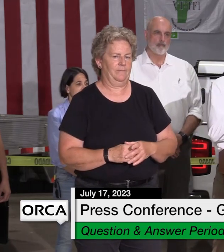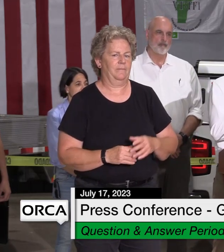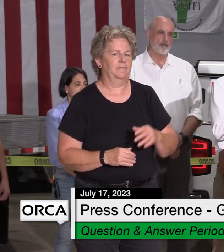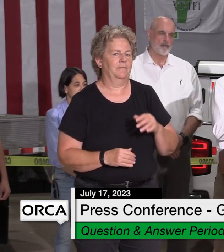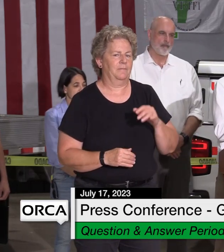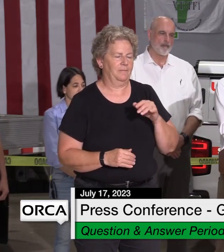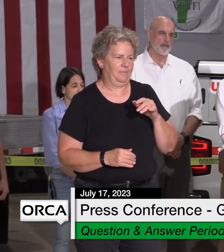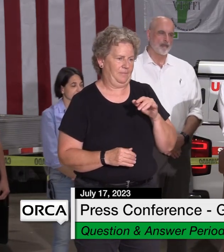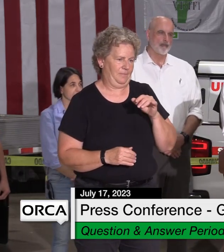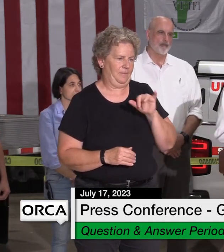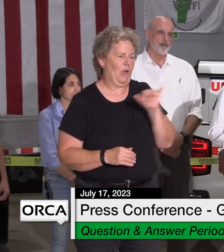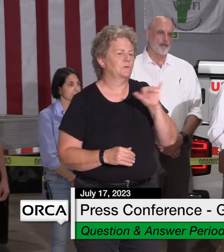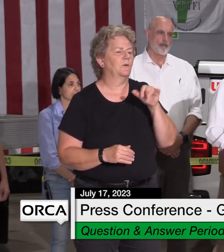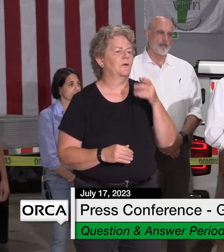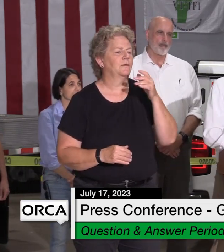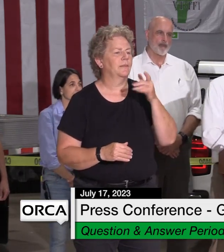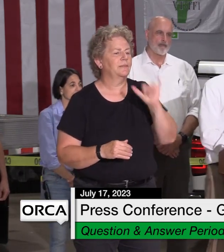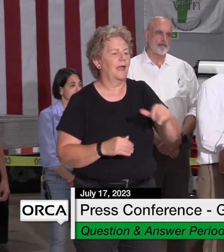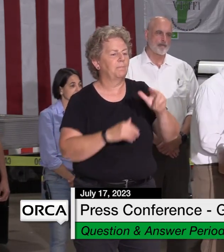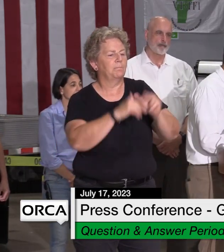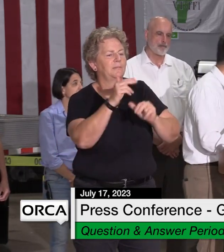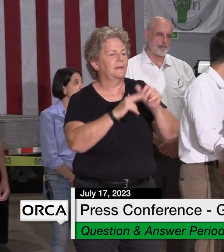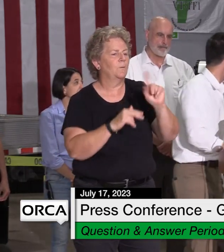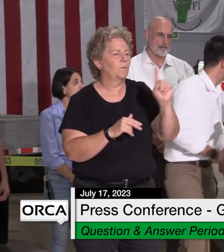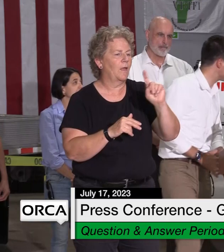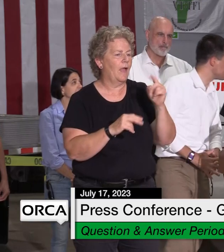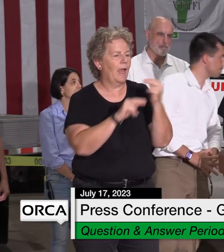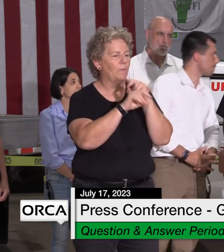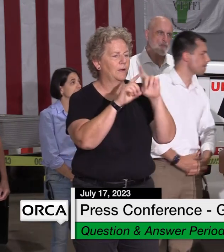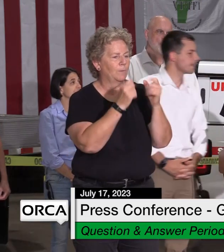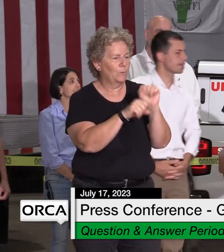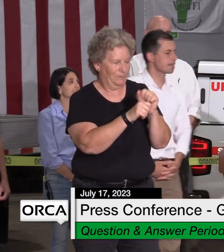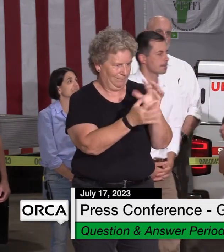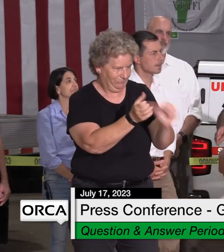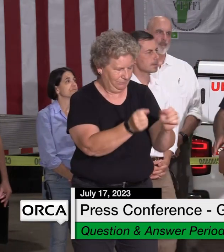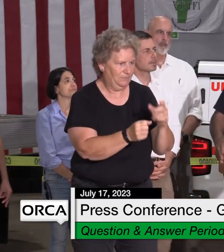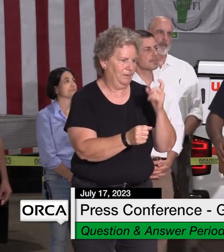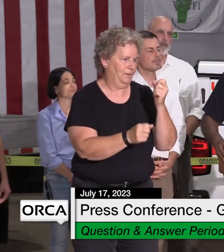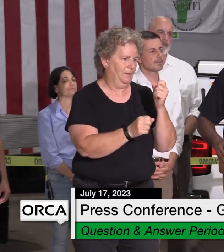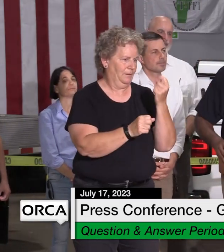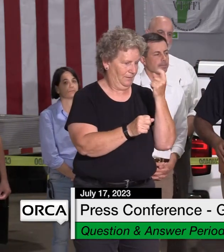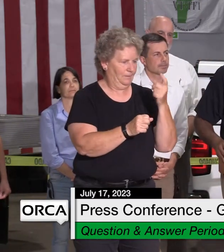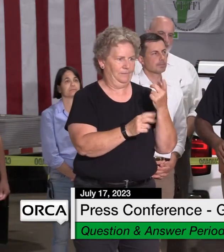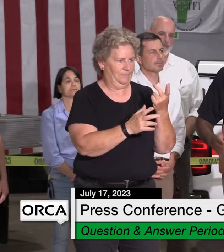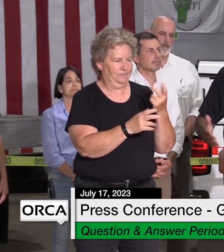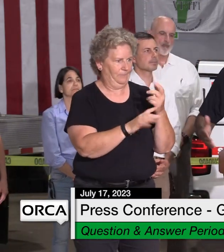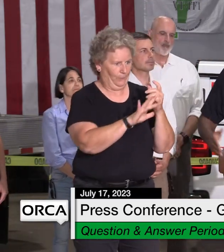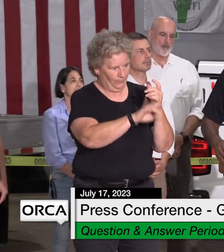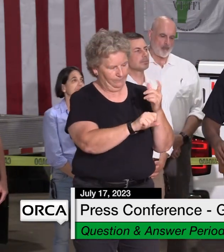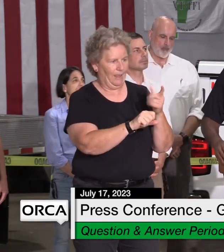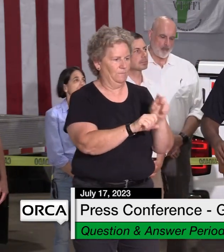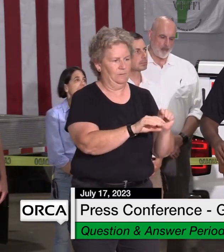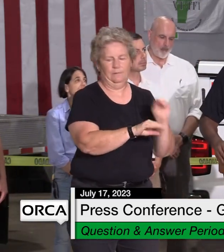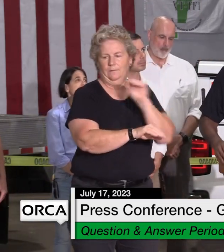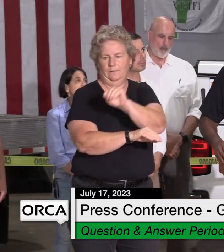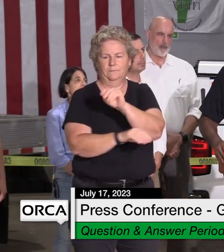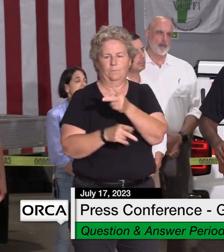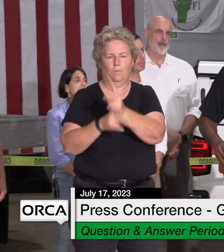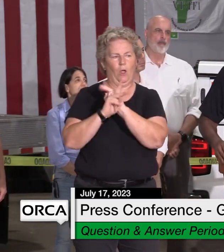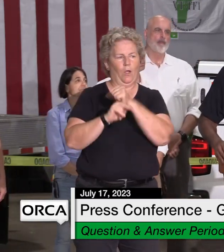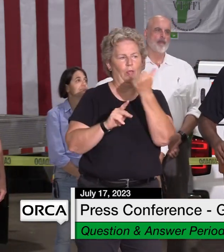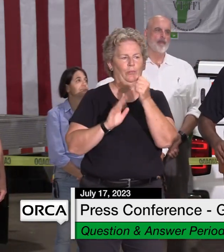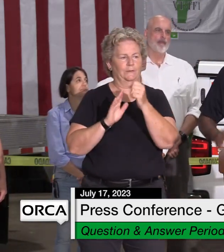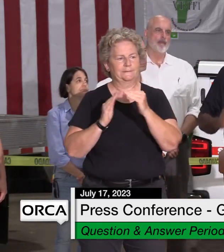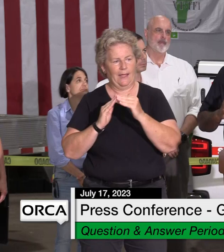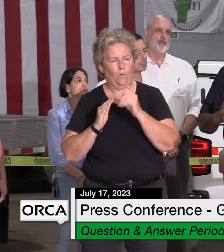Shailen to share a little more about how that process works in detail. Yeah, absolutely. The Secretary is exactly right, and I think his experience being